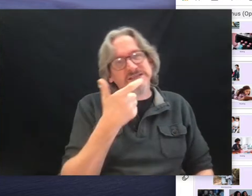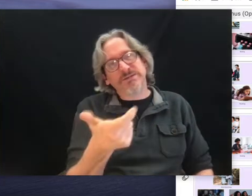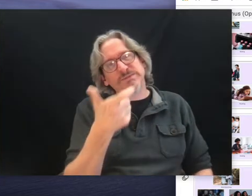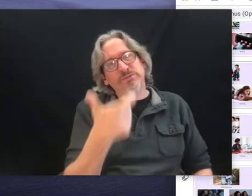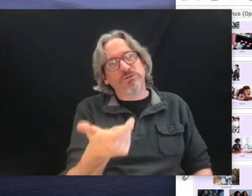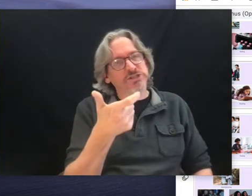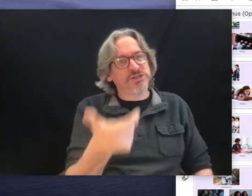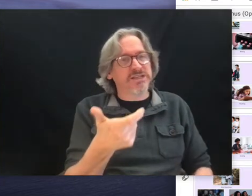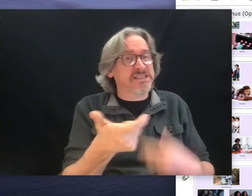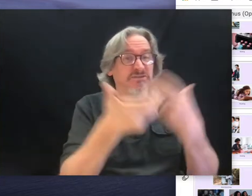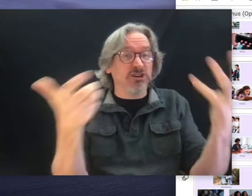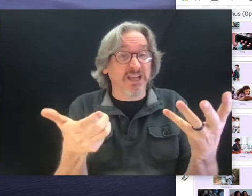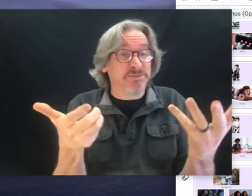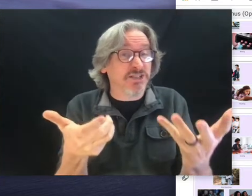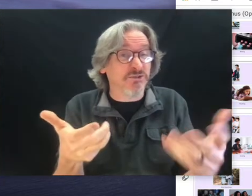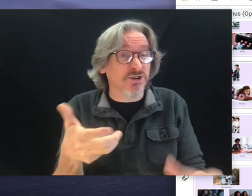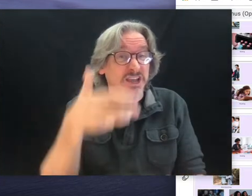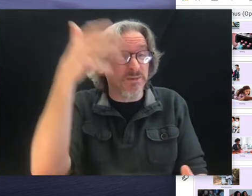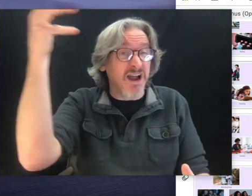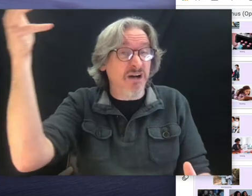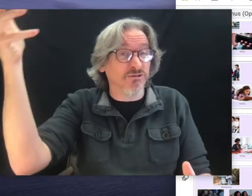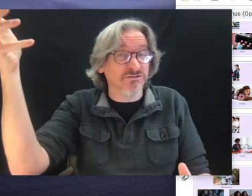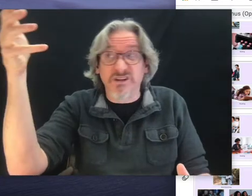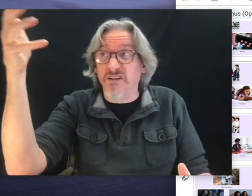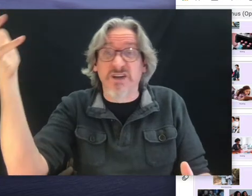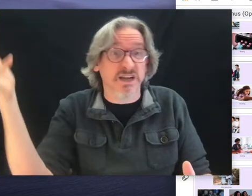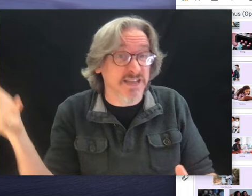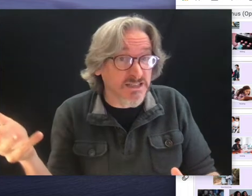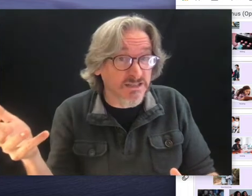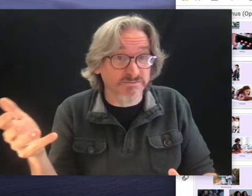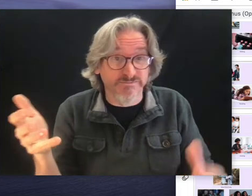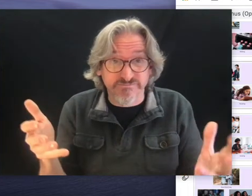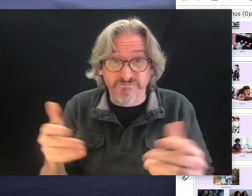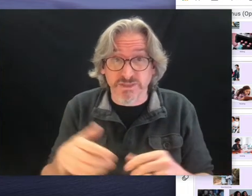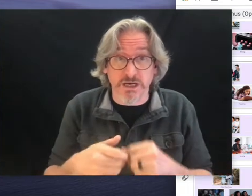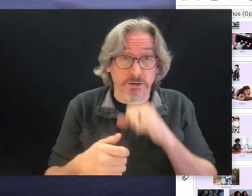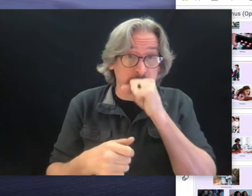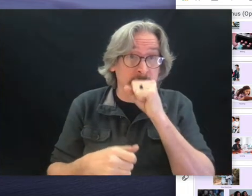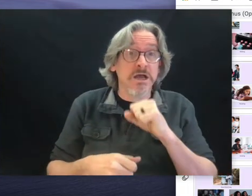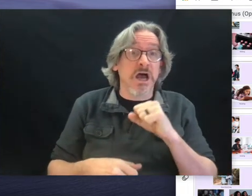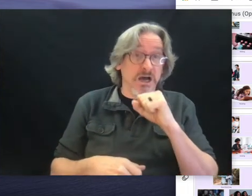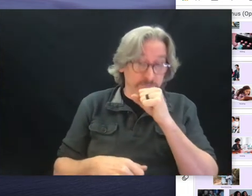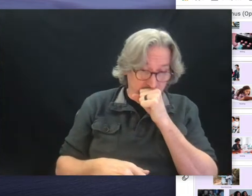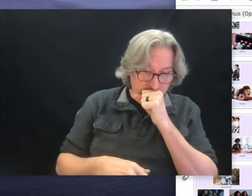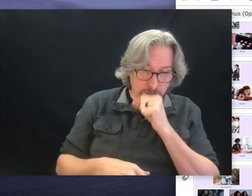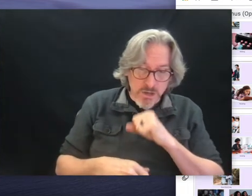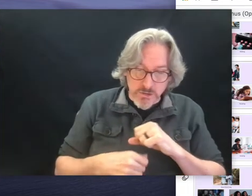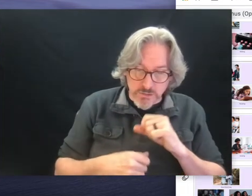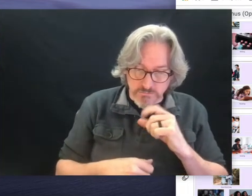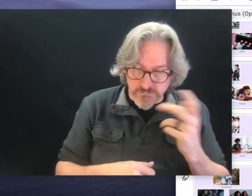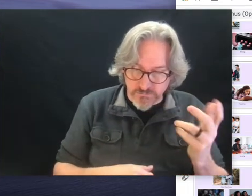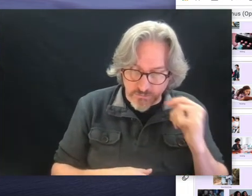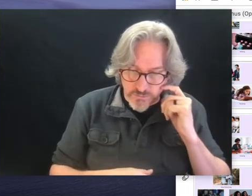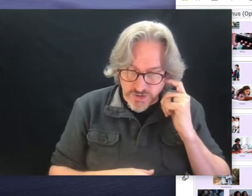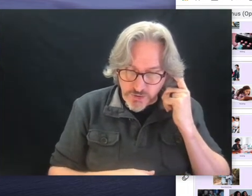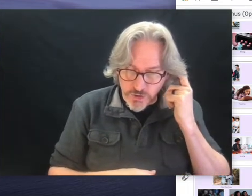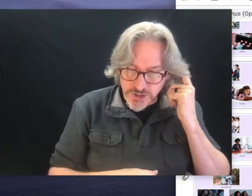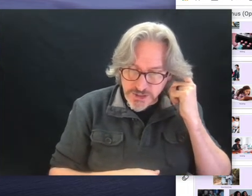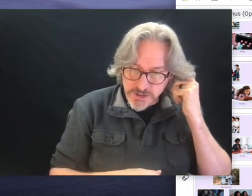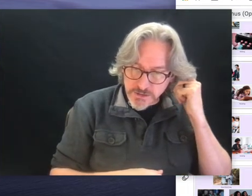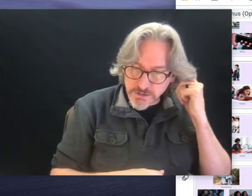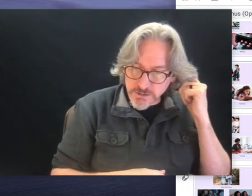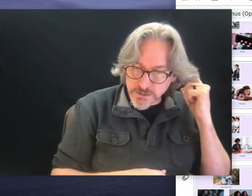But sometimes people will just do this especially if they're talking about it out of context. Was it